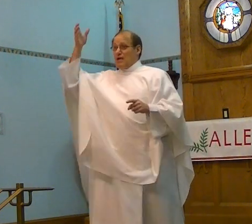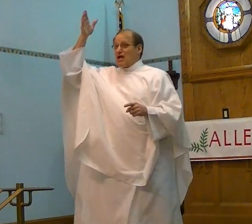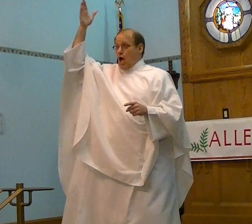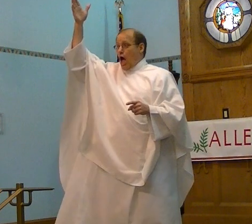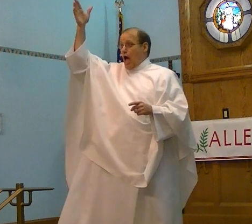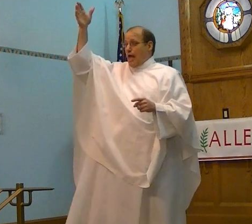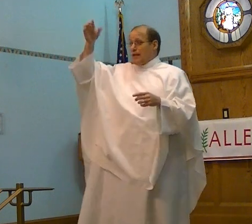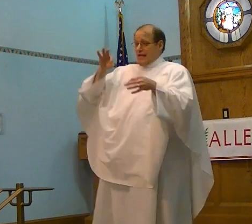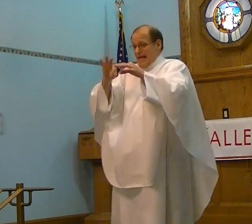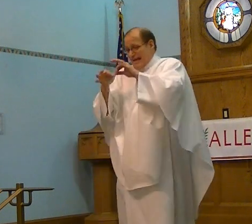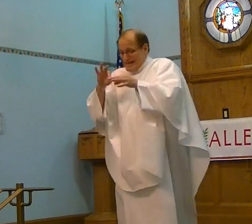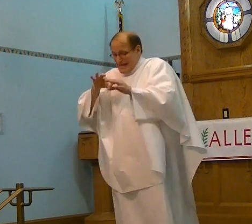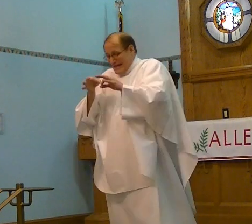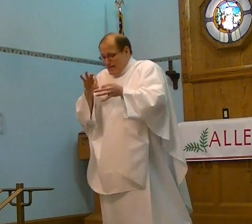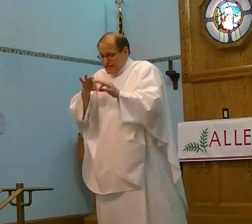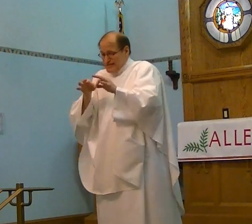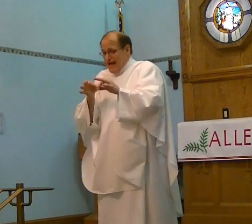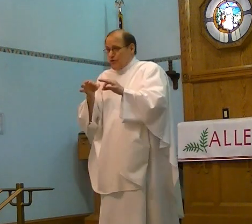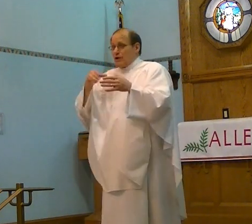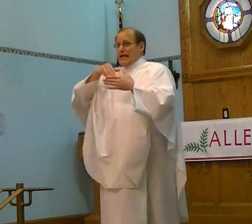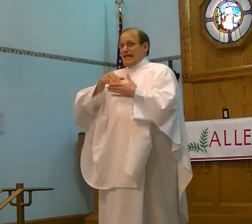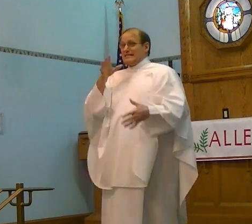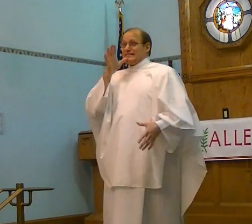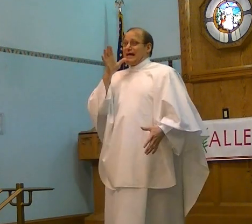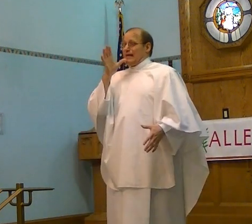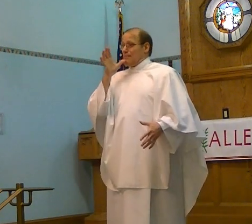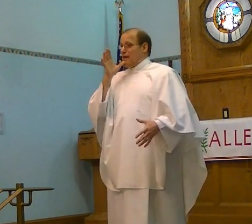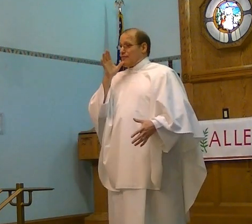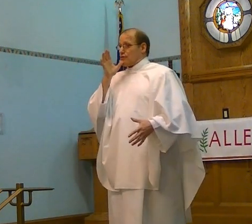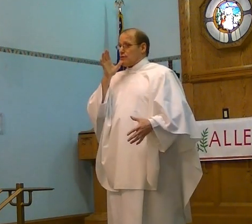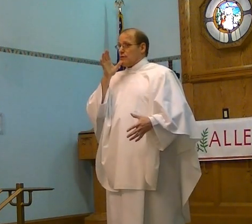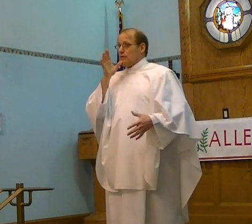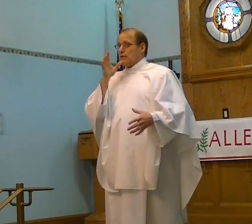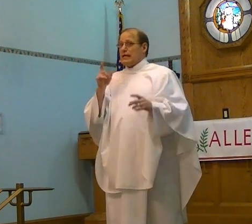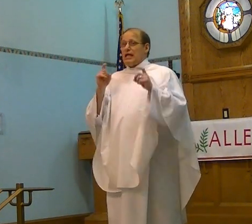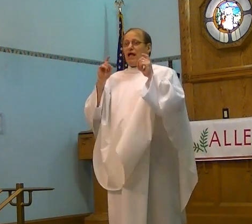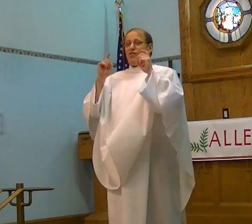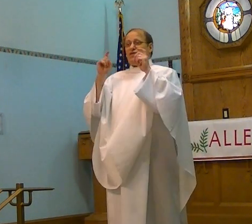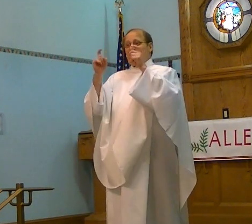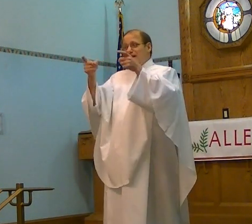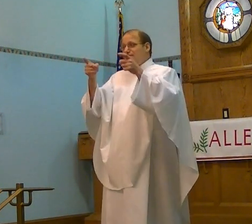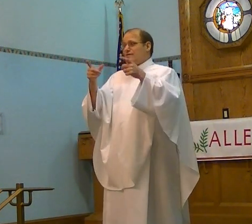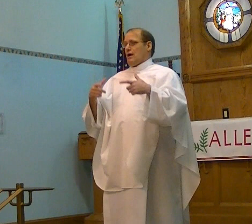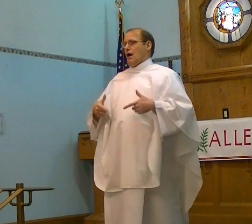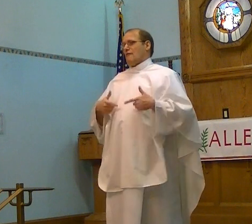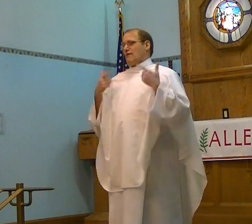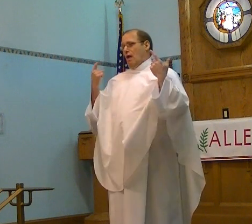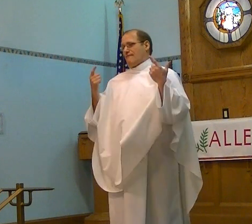God knitting together inside a mother the gift of the life.